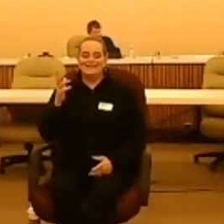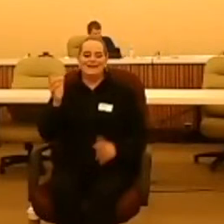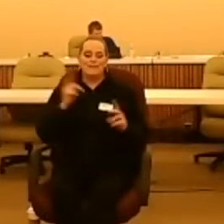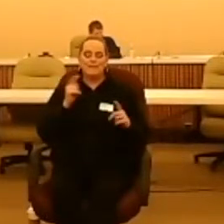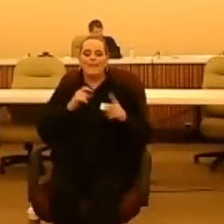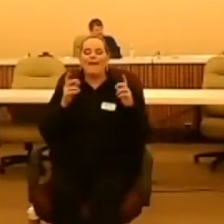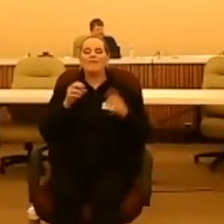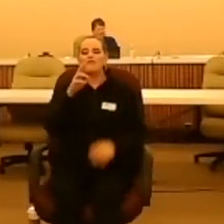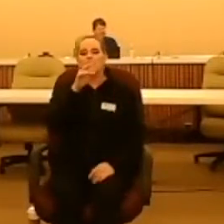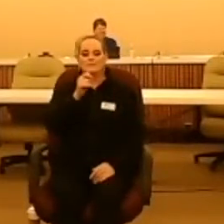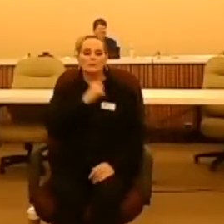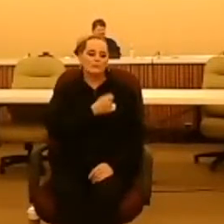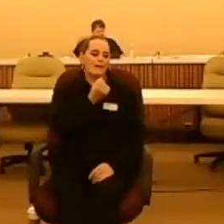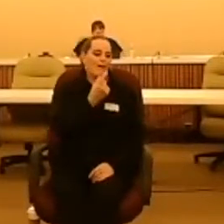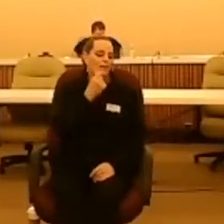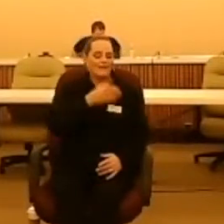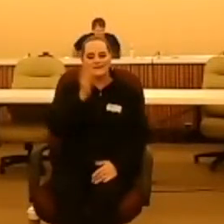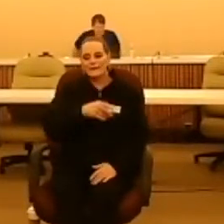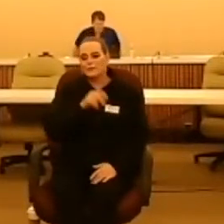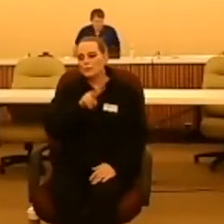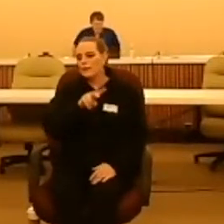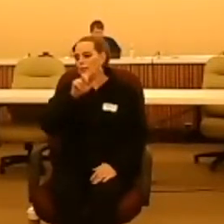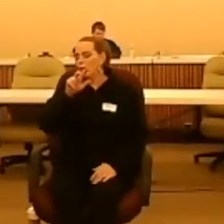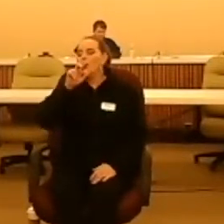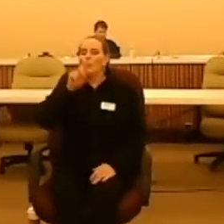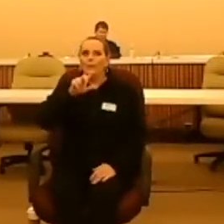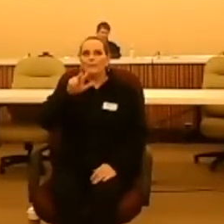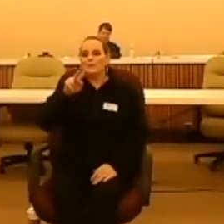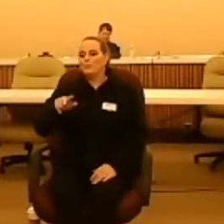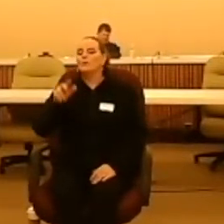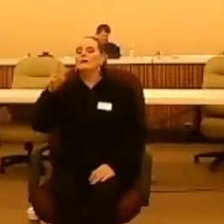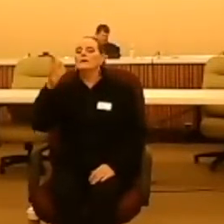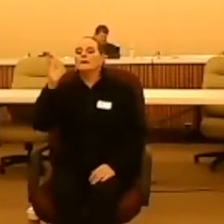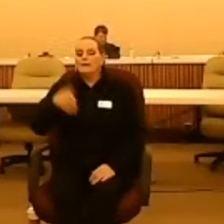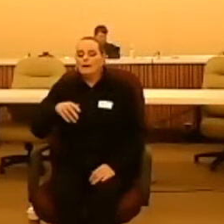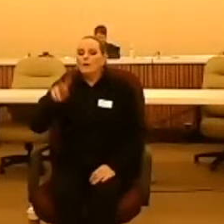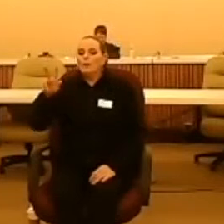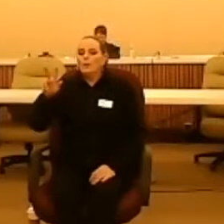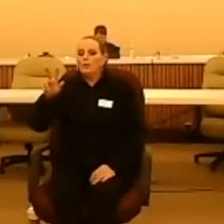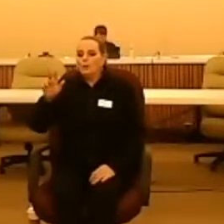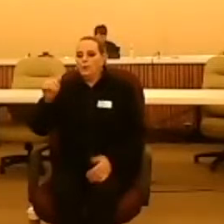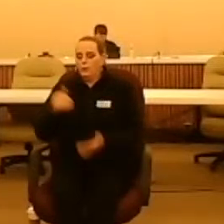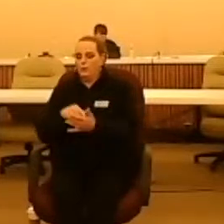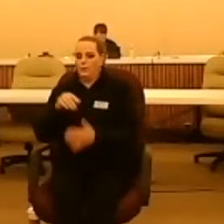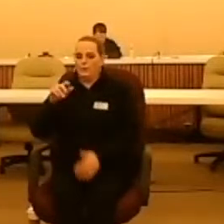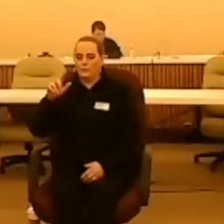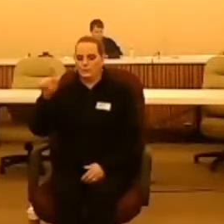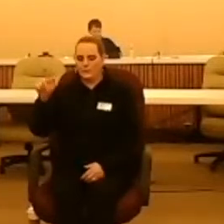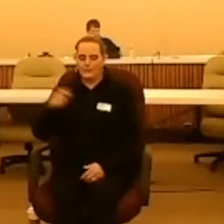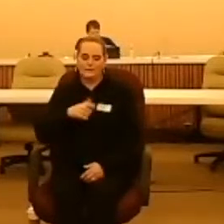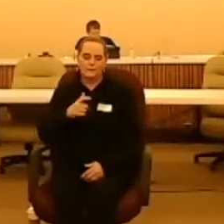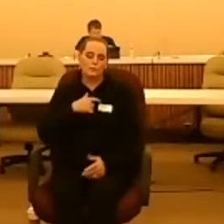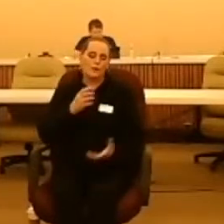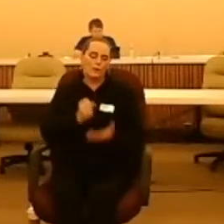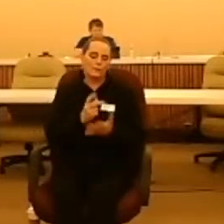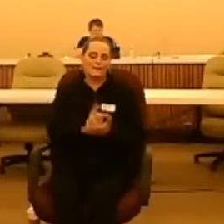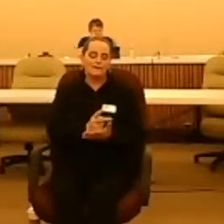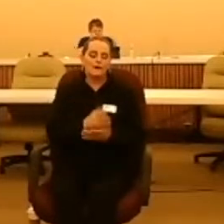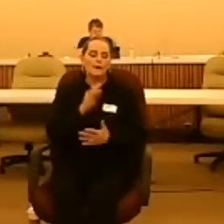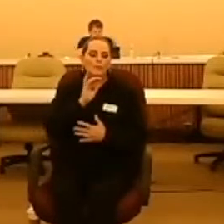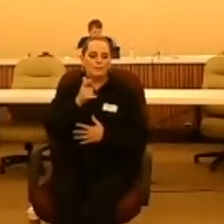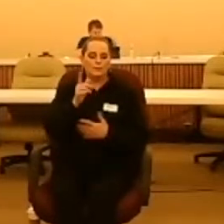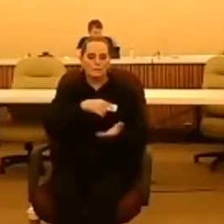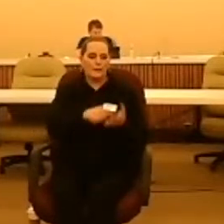have Resolution 11-132, 2021, to authorize bills payable for May 26,